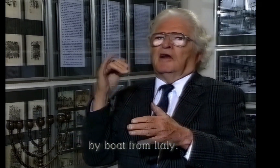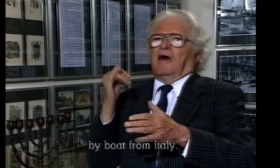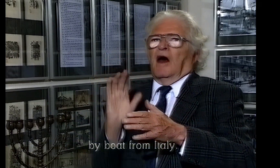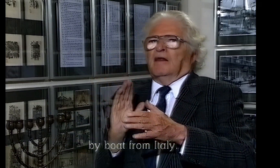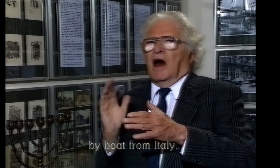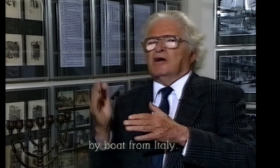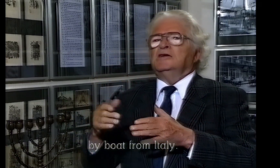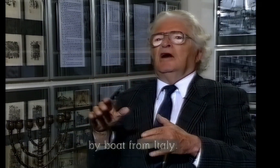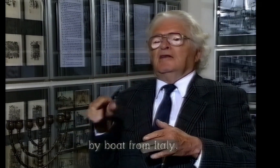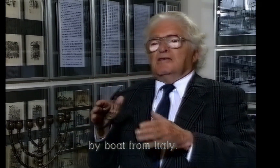Italy.